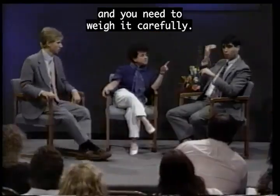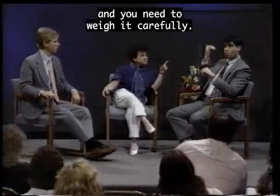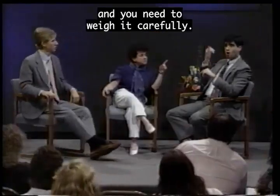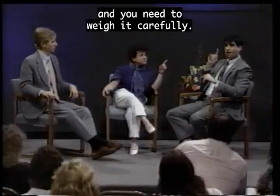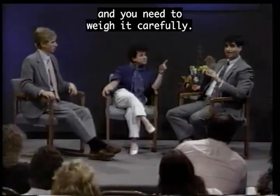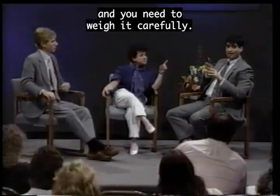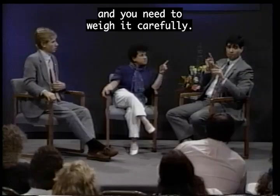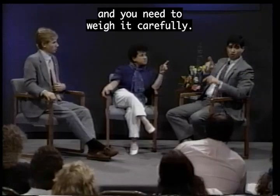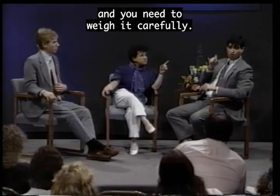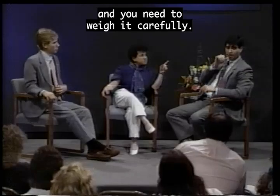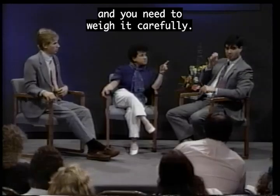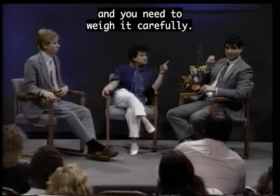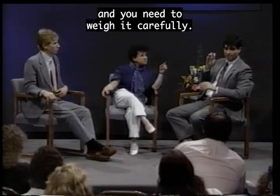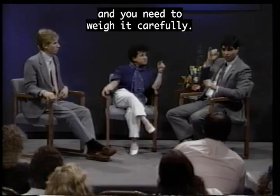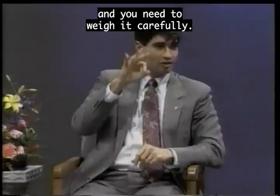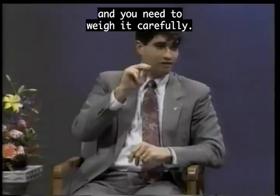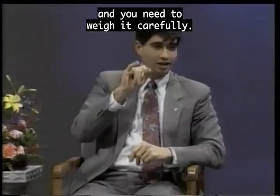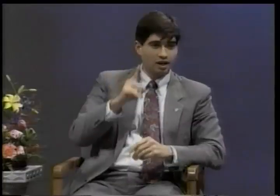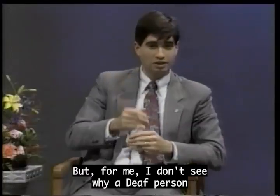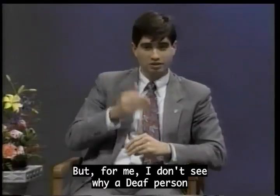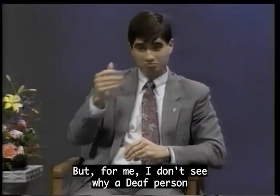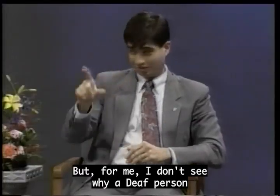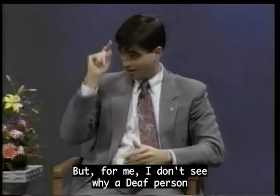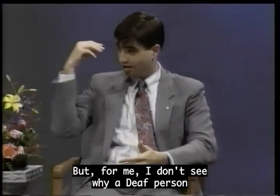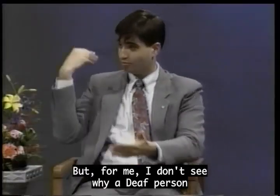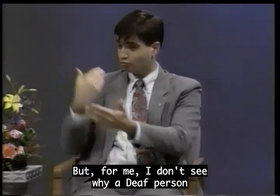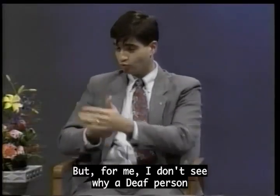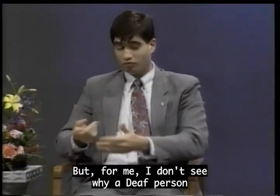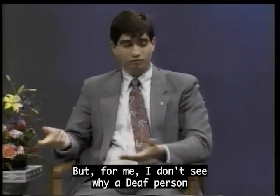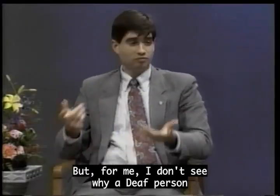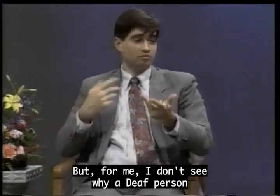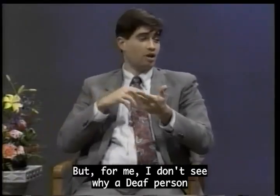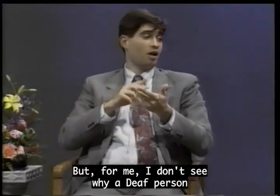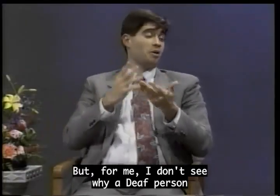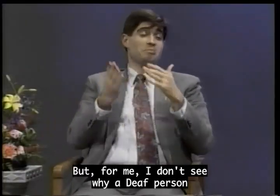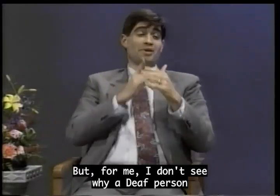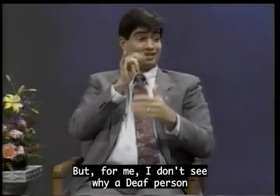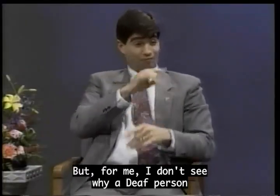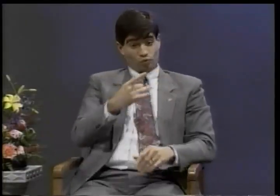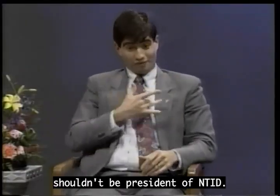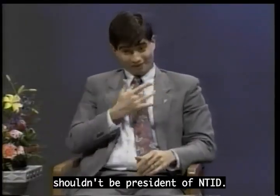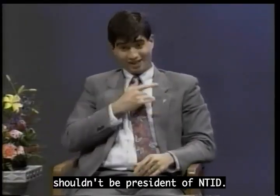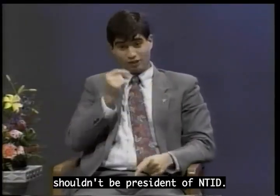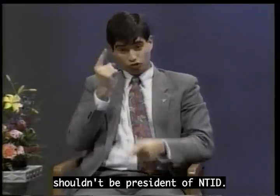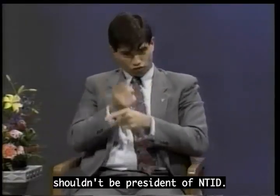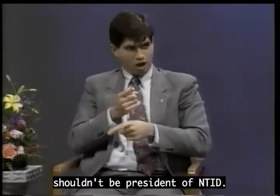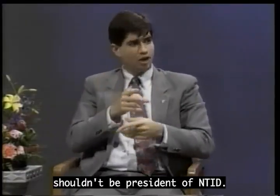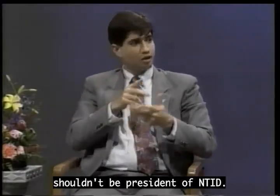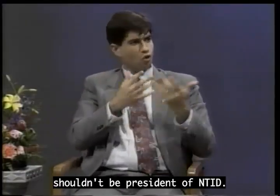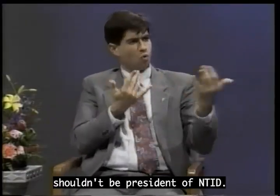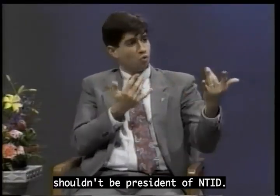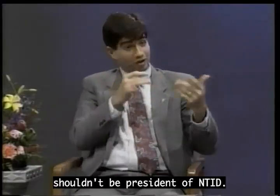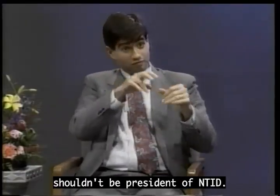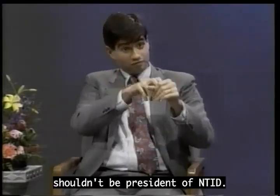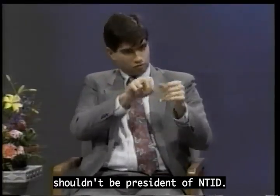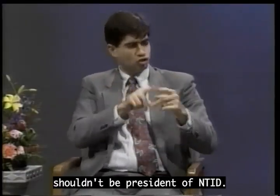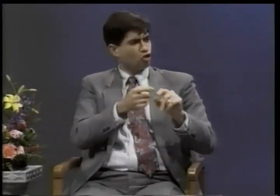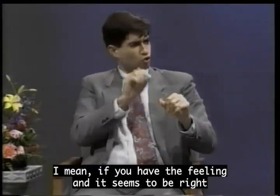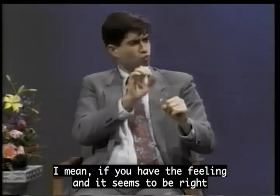for me, I don't see why a deaf person should be president of NTID. I mean, if you have the feeling and it seems to be right